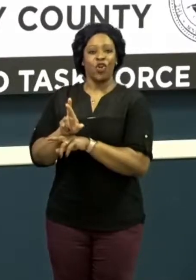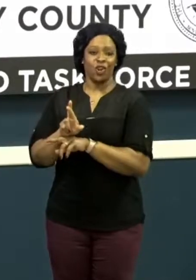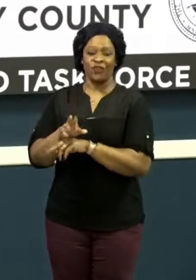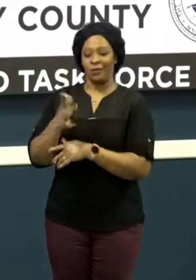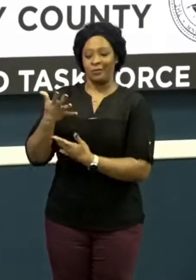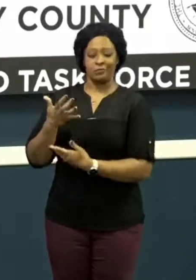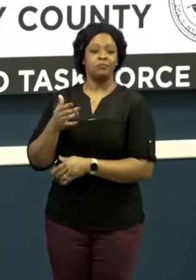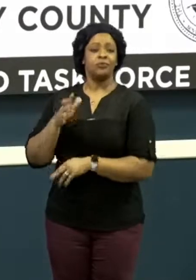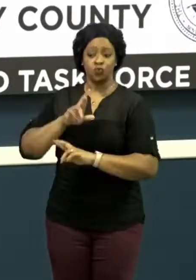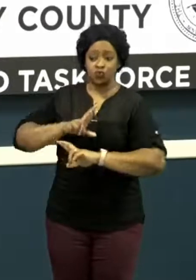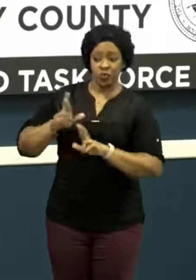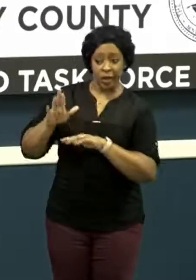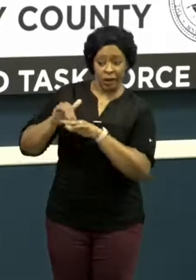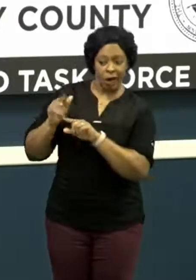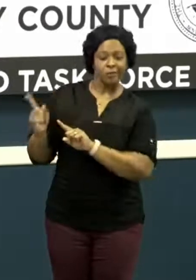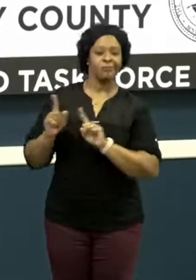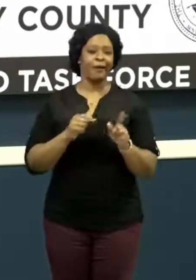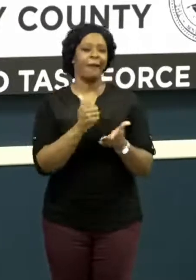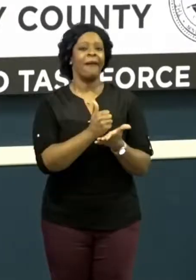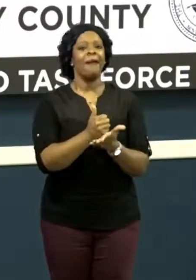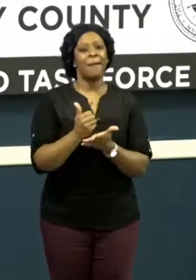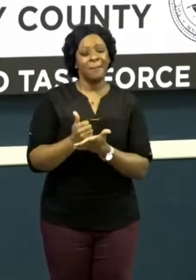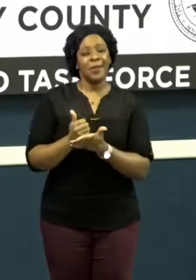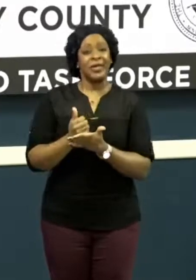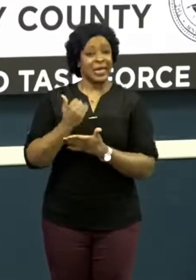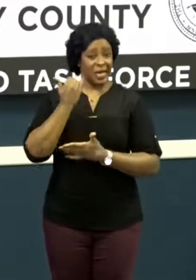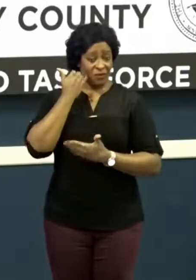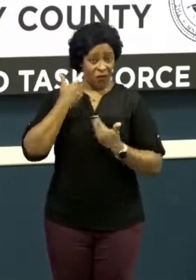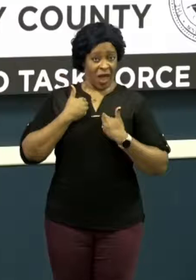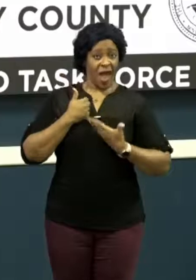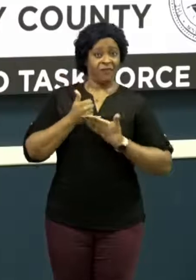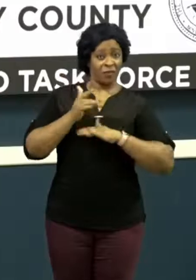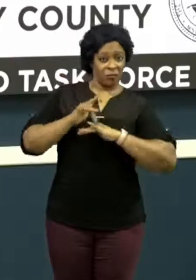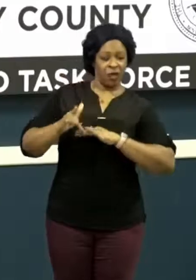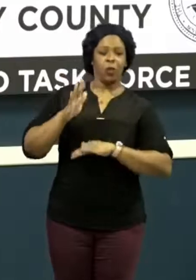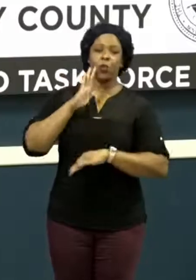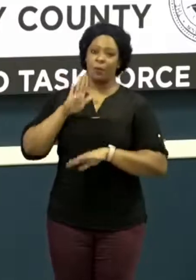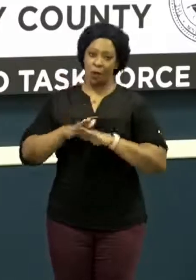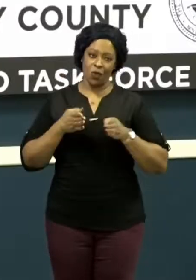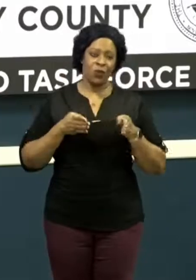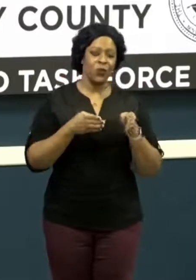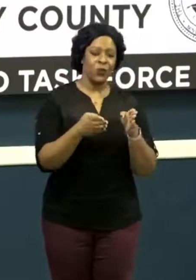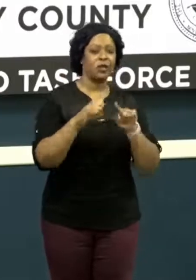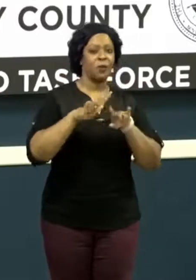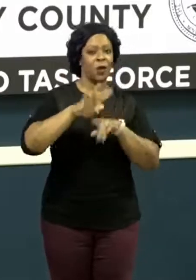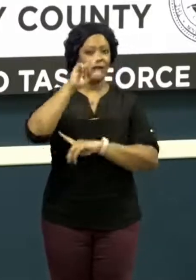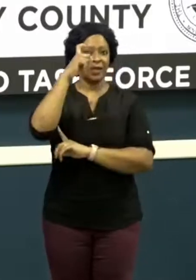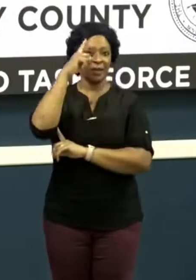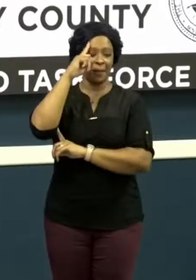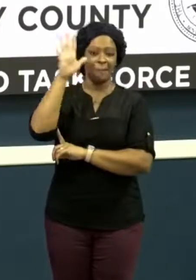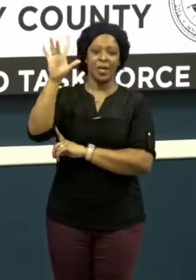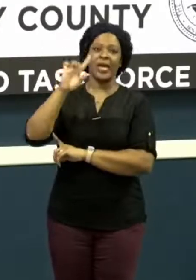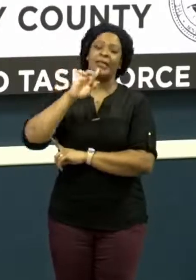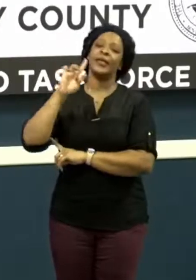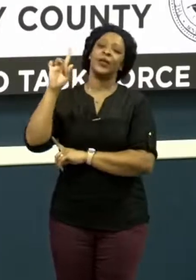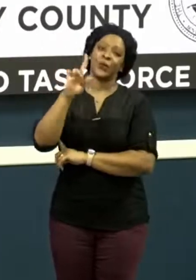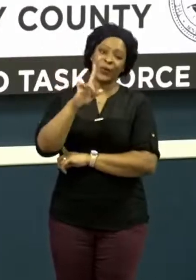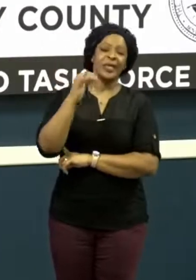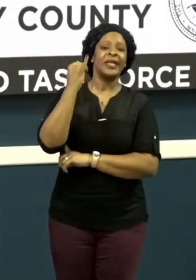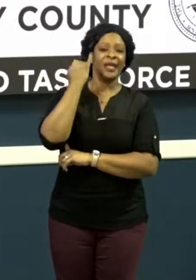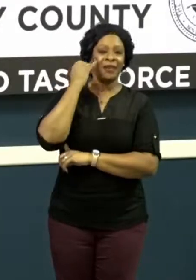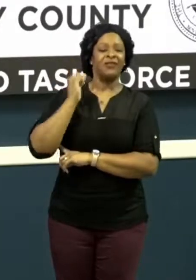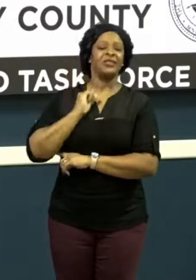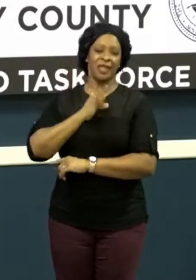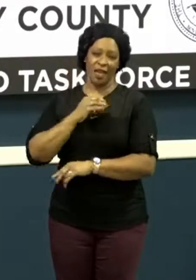So if there is help, it will be on the way when and if the governor gets that declaration and if there is